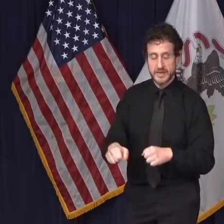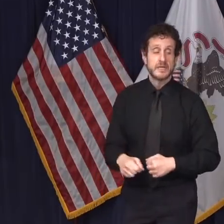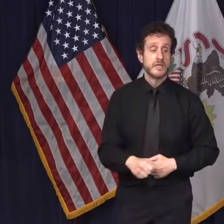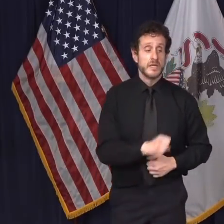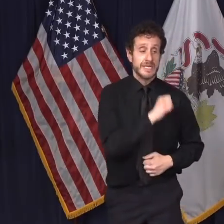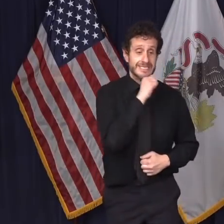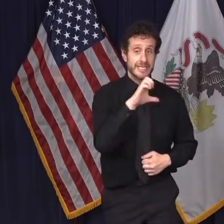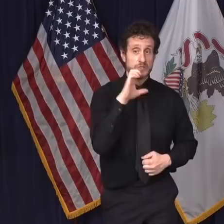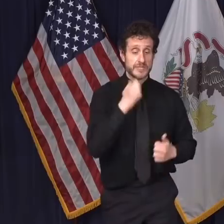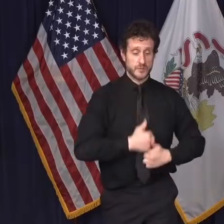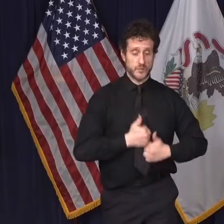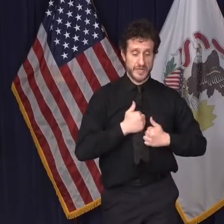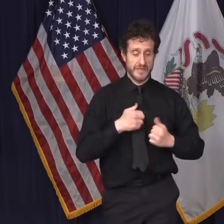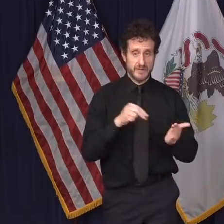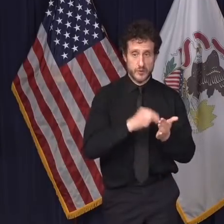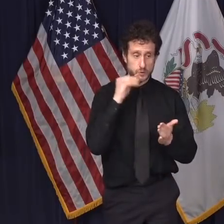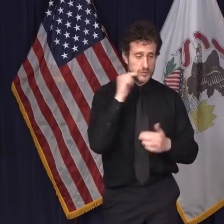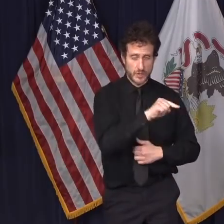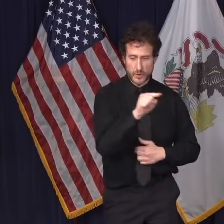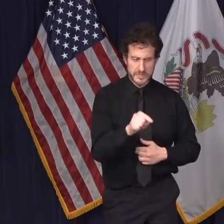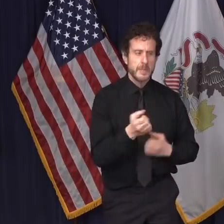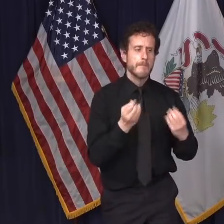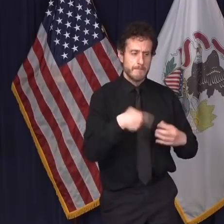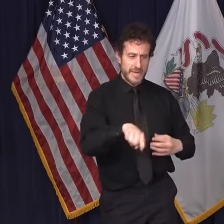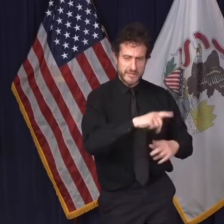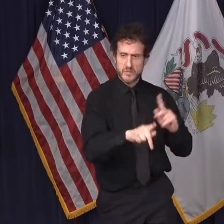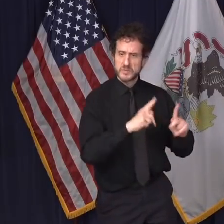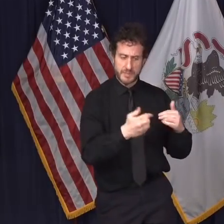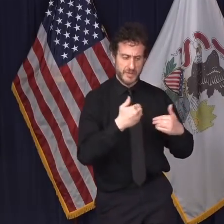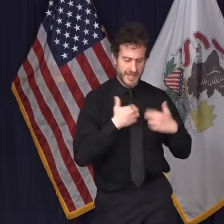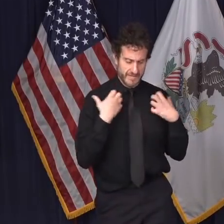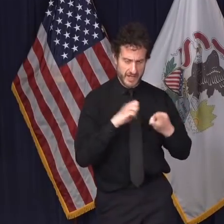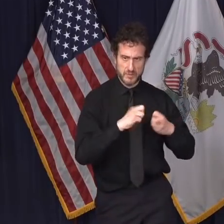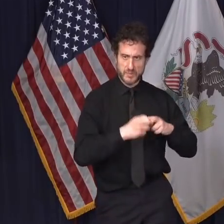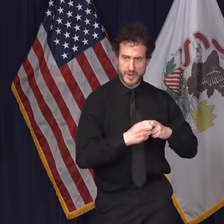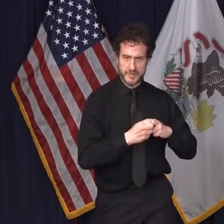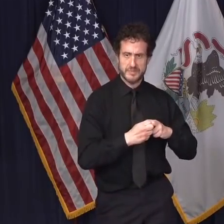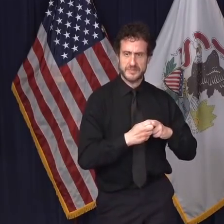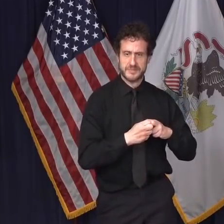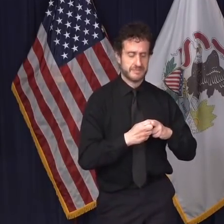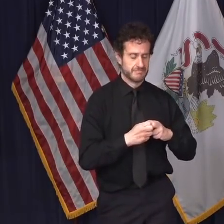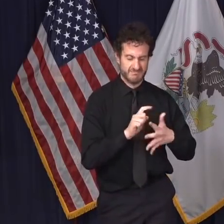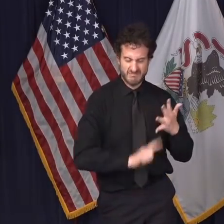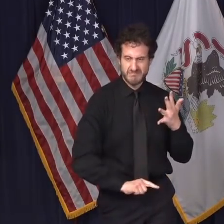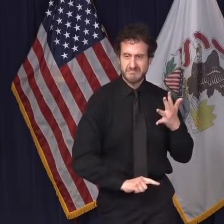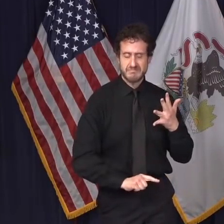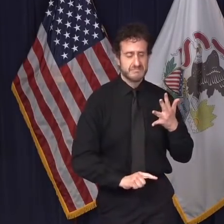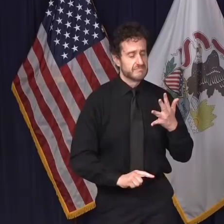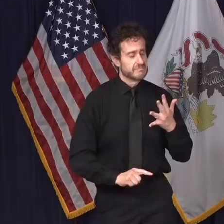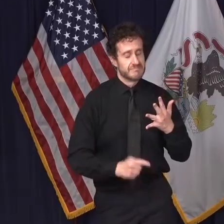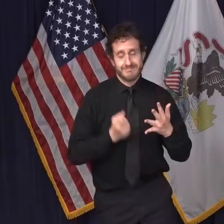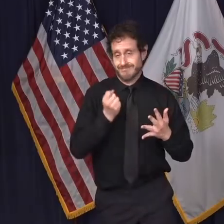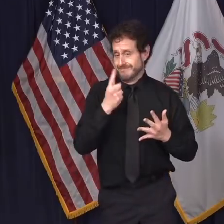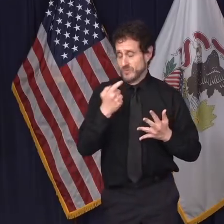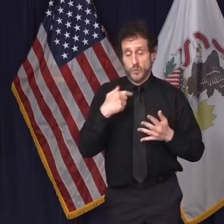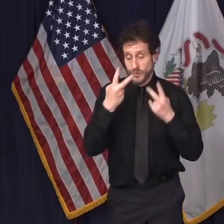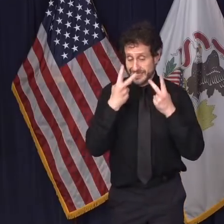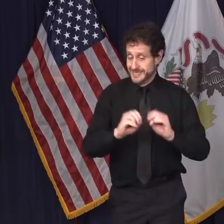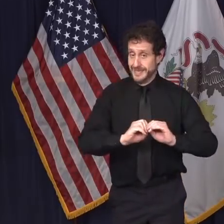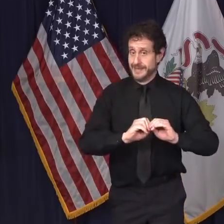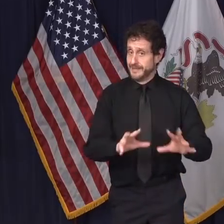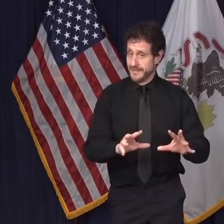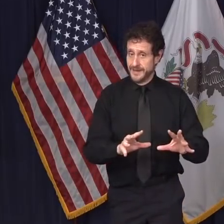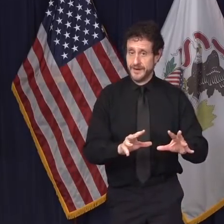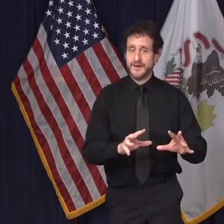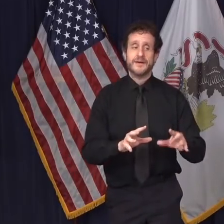settings, many of whom have underlying conditions, is evident in the heartbreaking percentage of